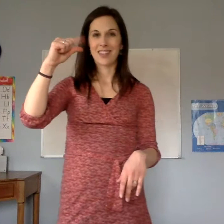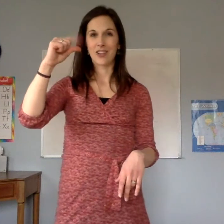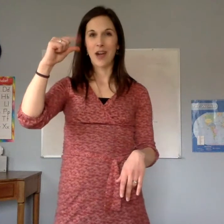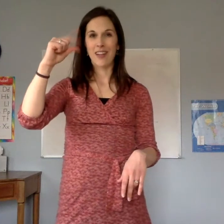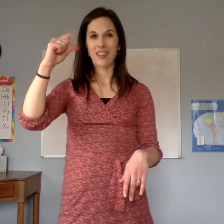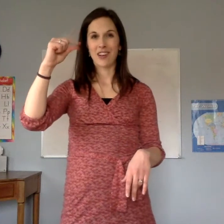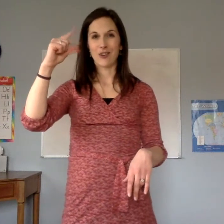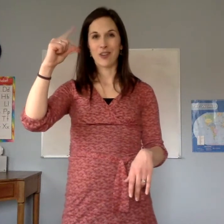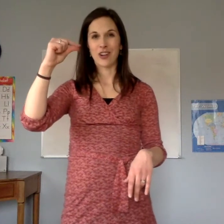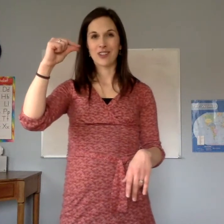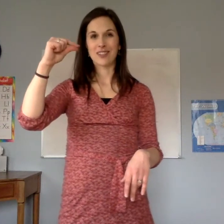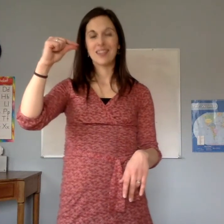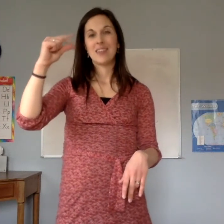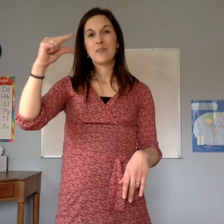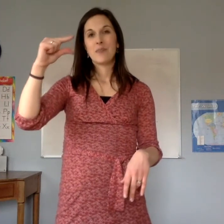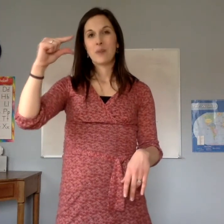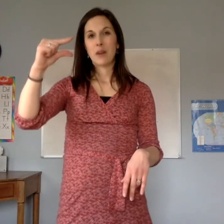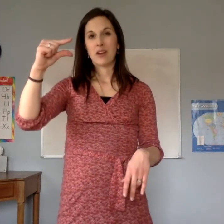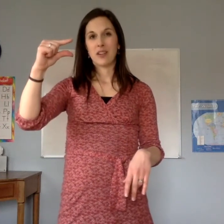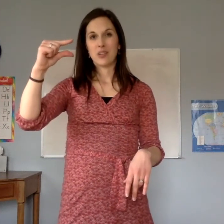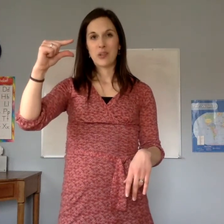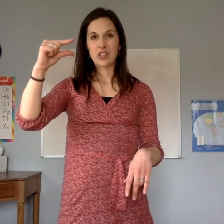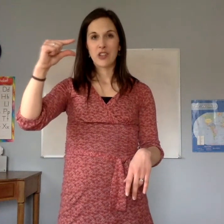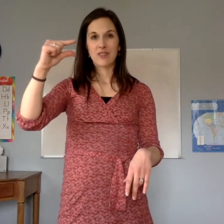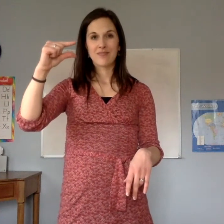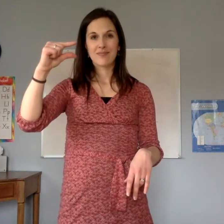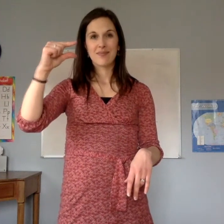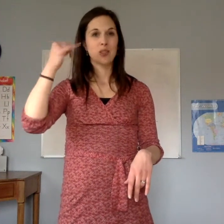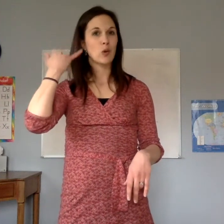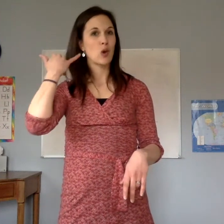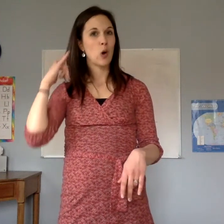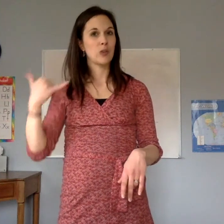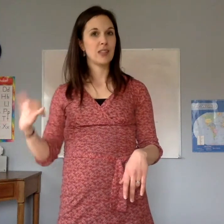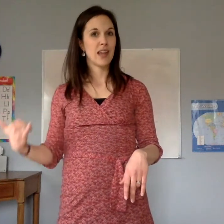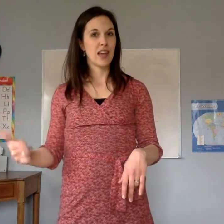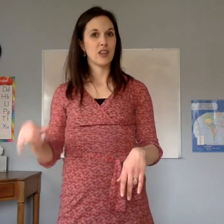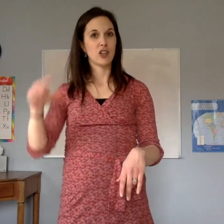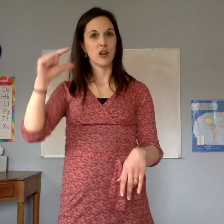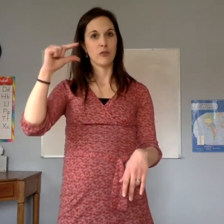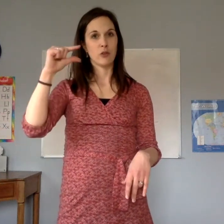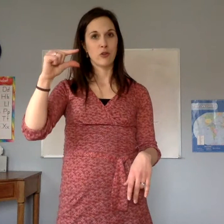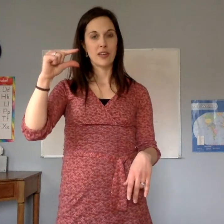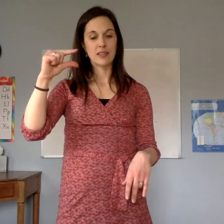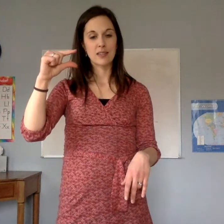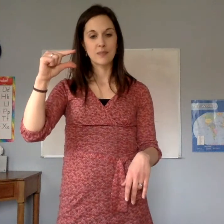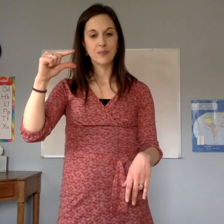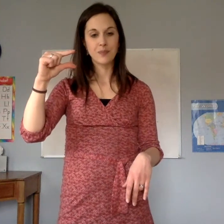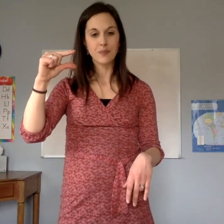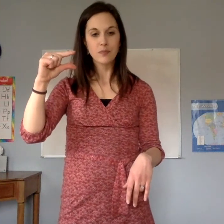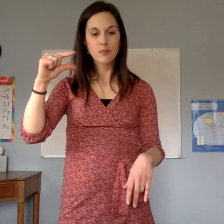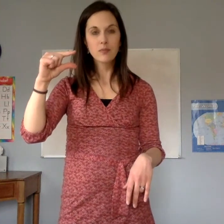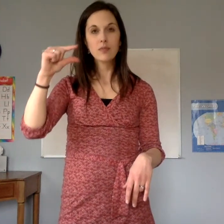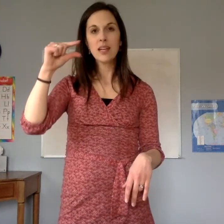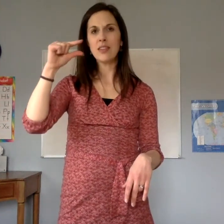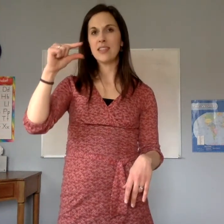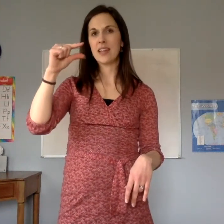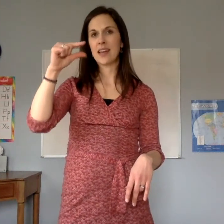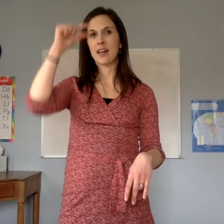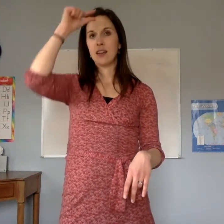little alligator fingers parallel to each other. So Golden Age of Greece. And then take that